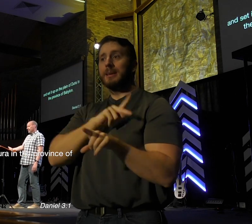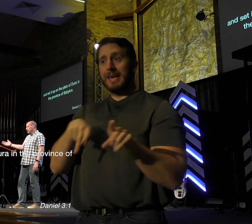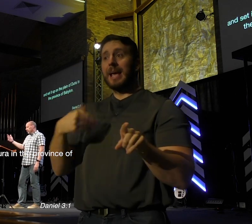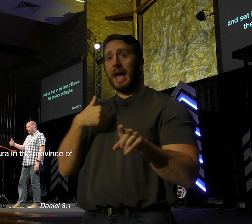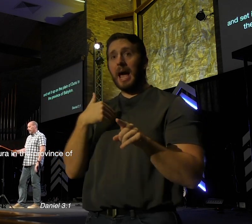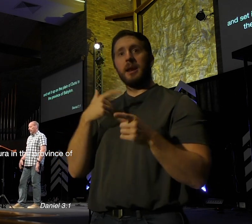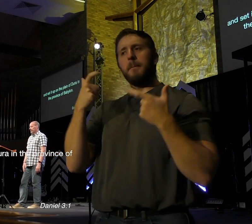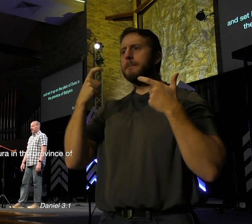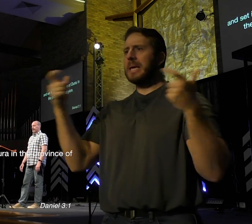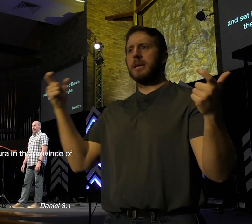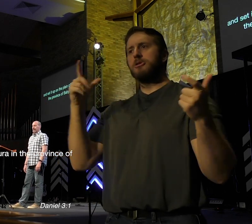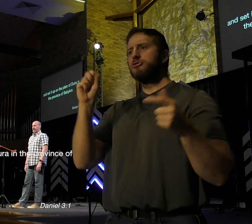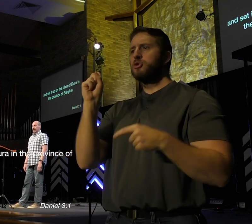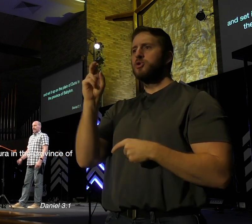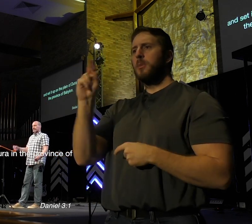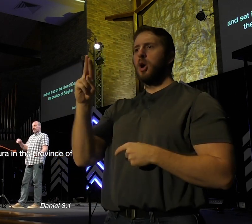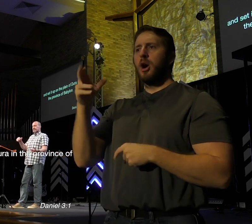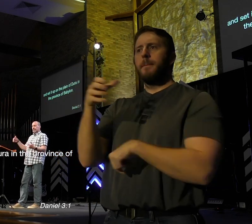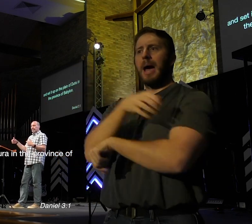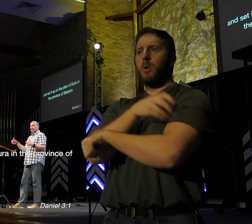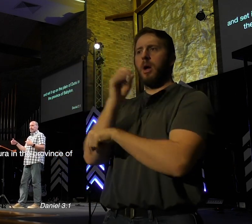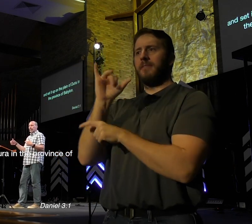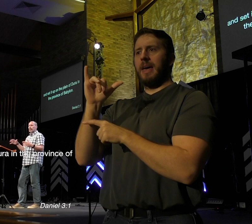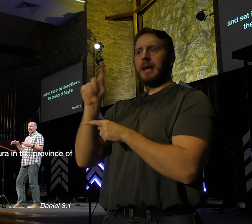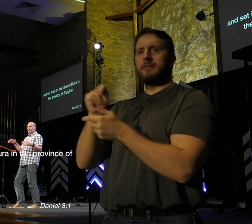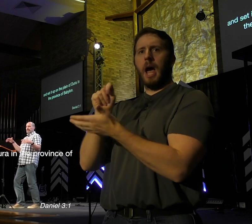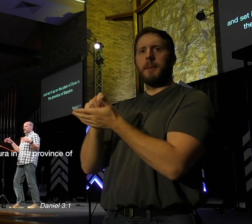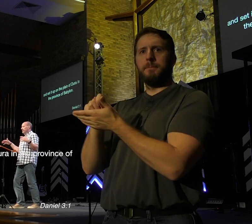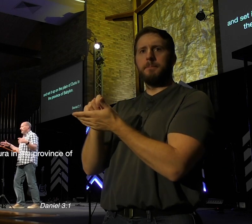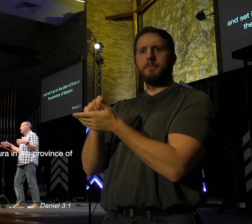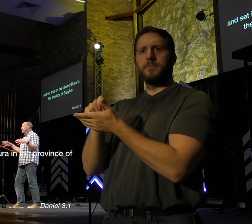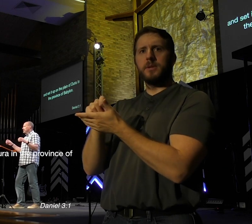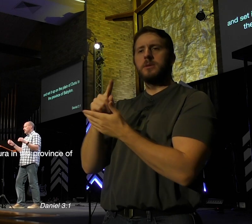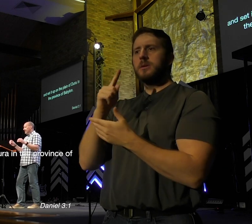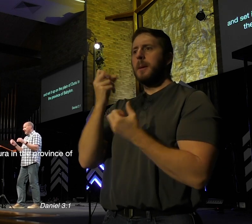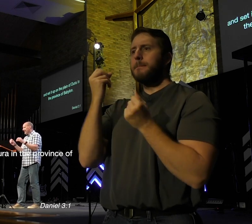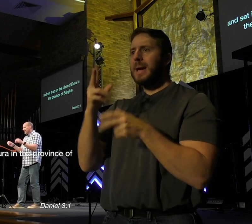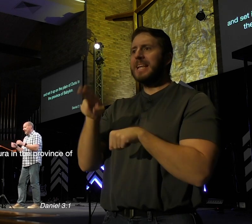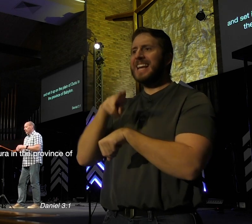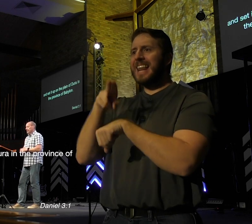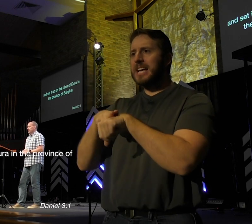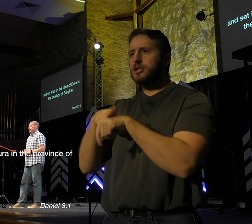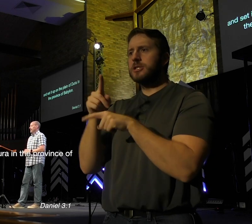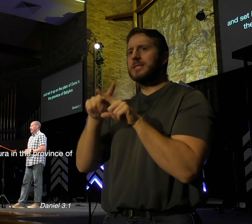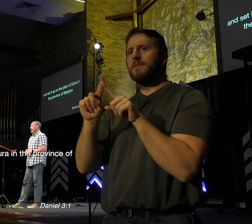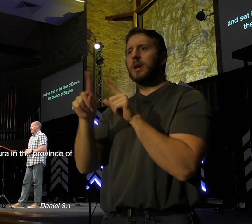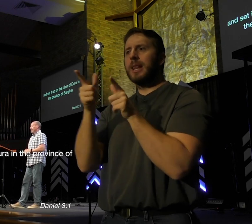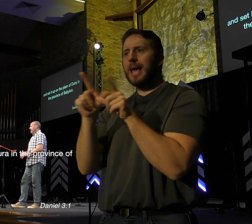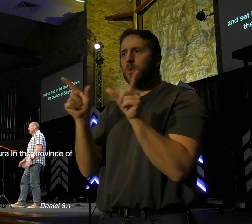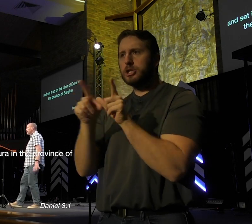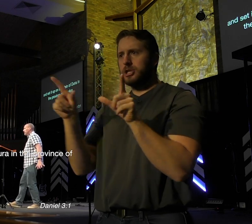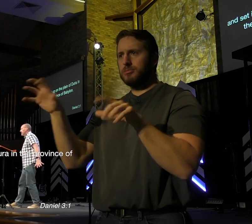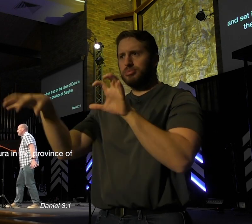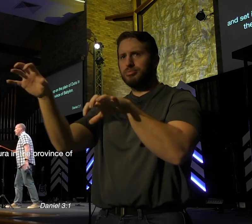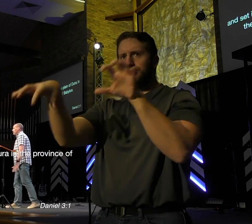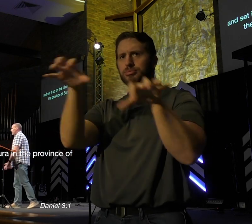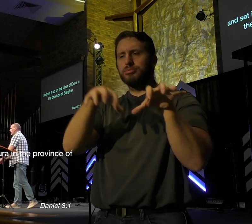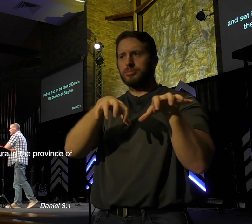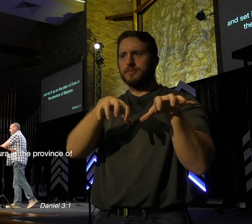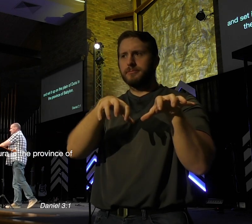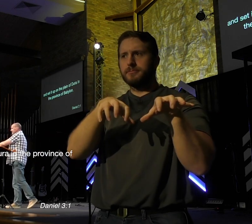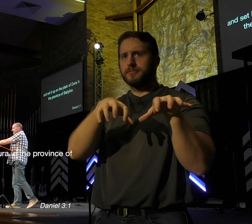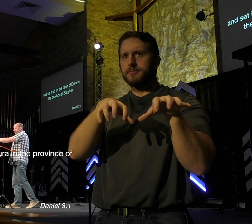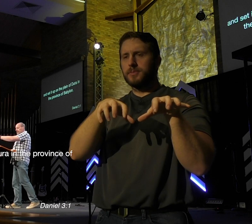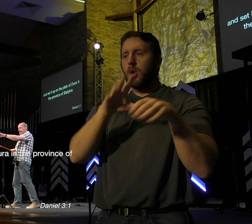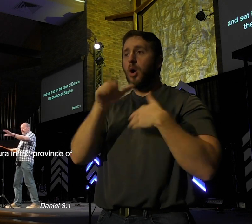kingdom. He was the superpower of the day. And it says in verse 4, there's lots of nations and languages. And Nebuchadnezzar knew